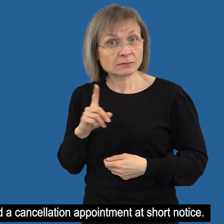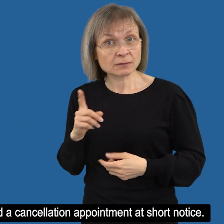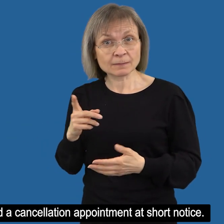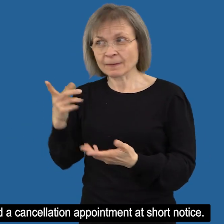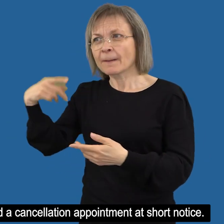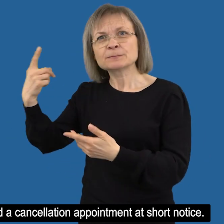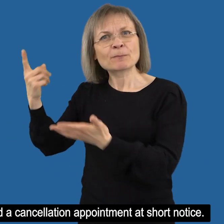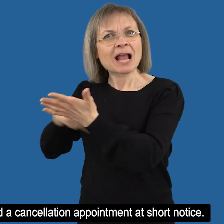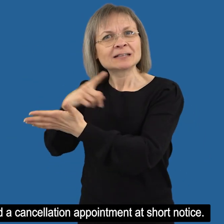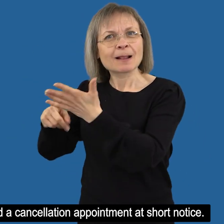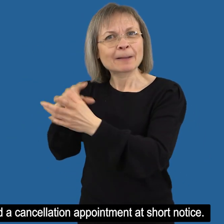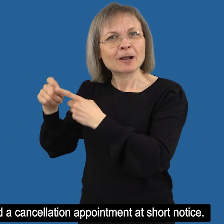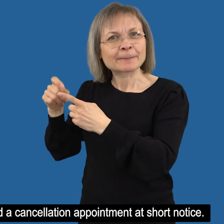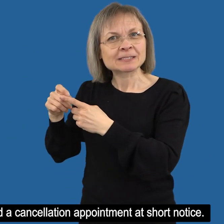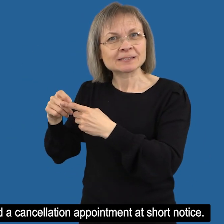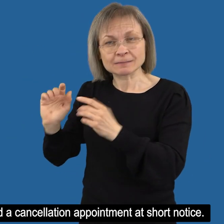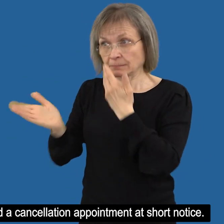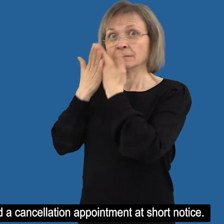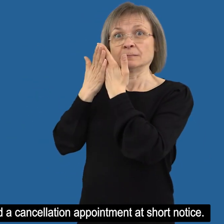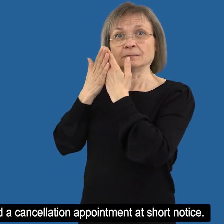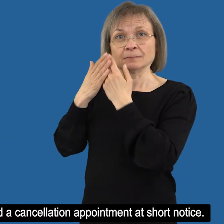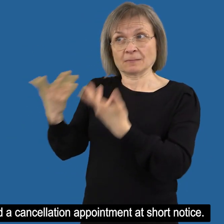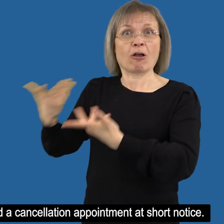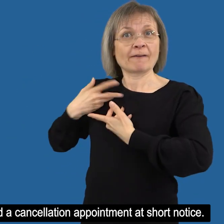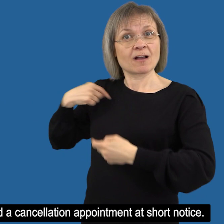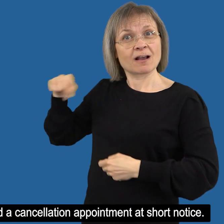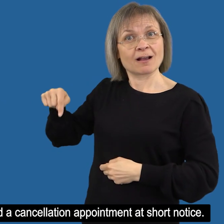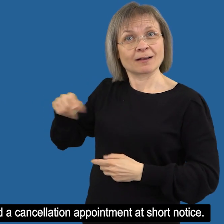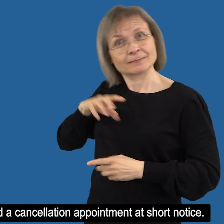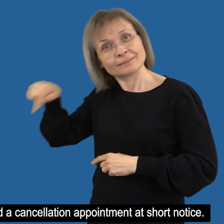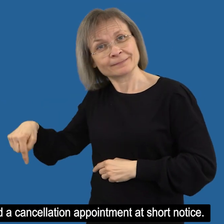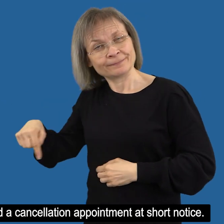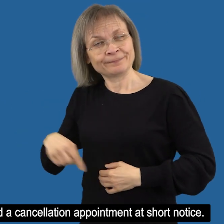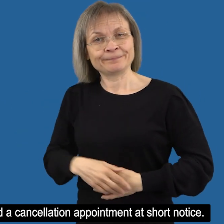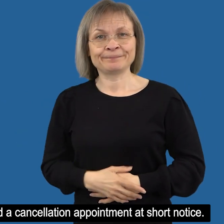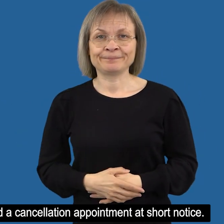I may also be offered a cancellation appointment at short notice.